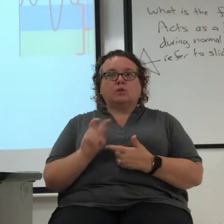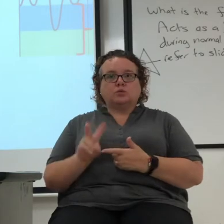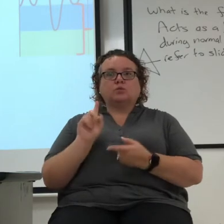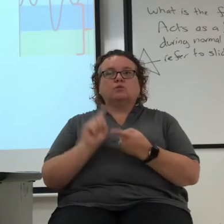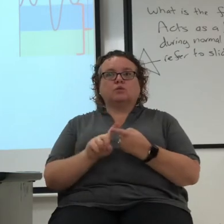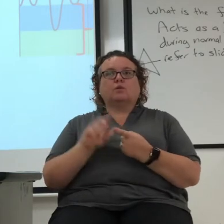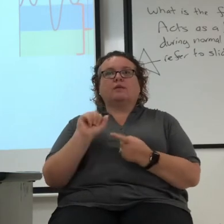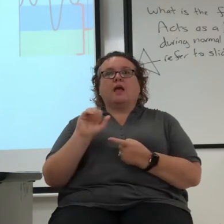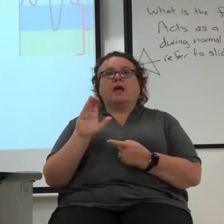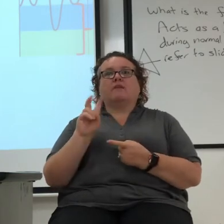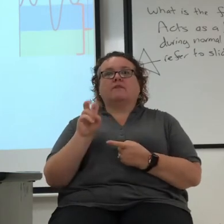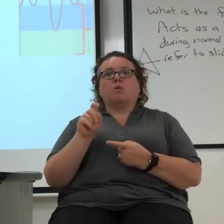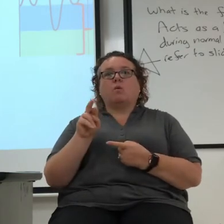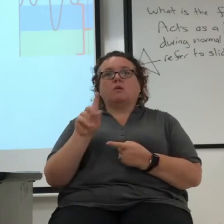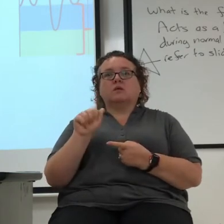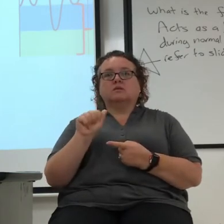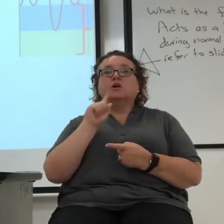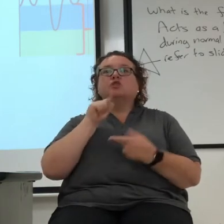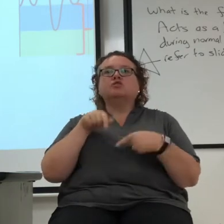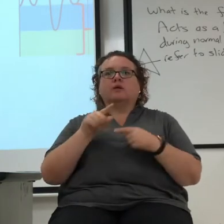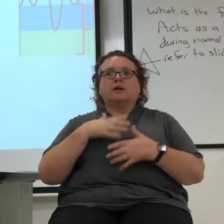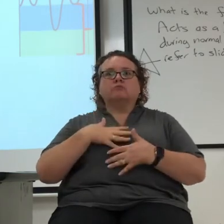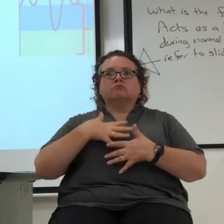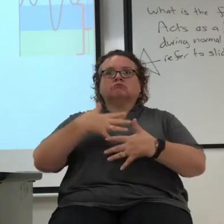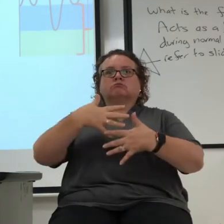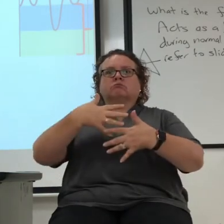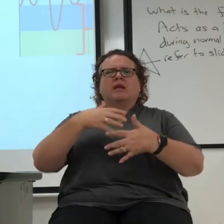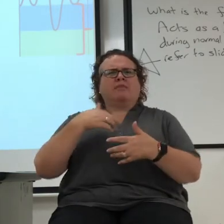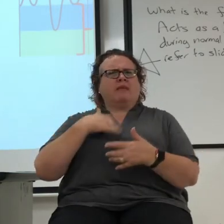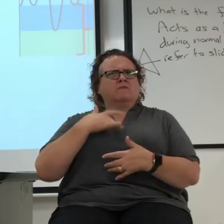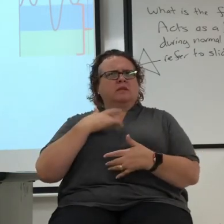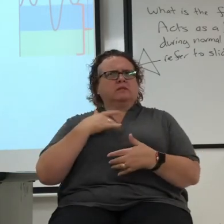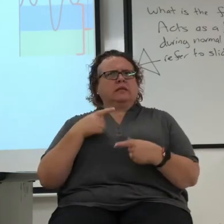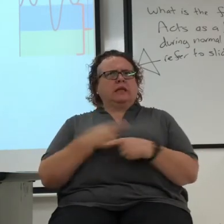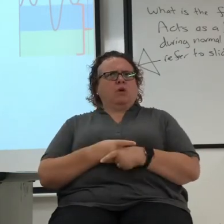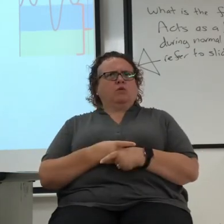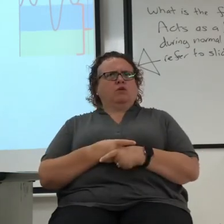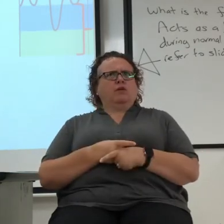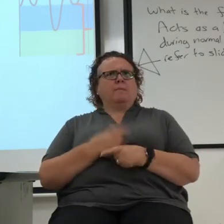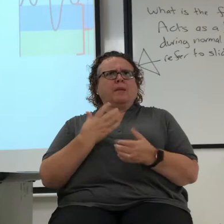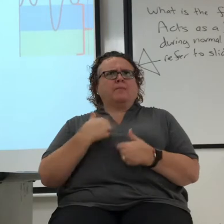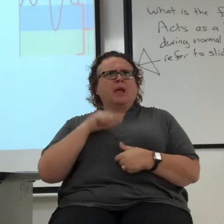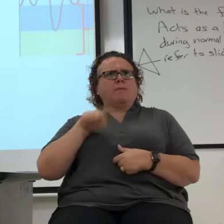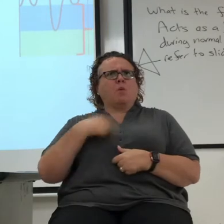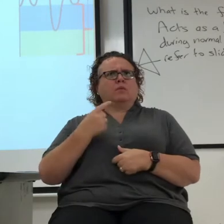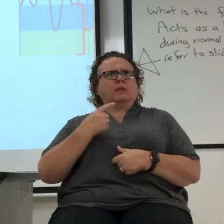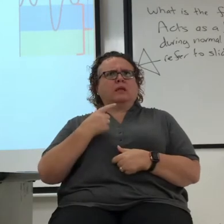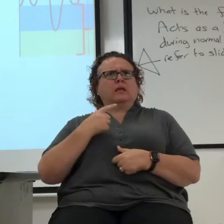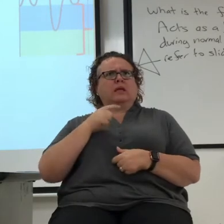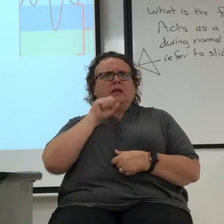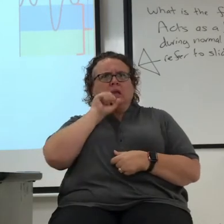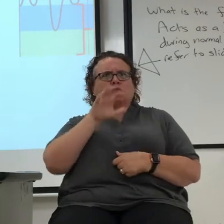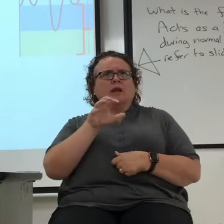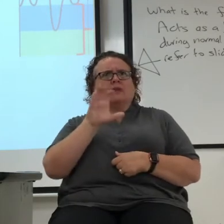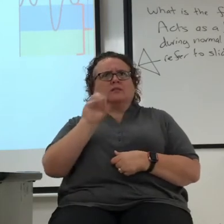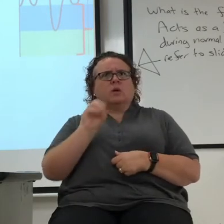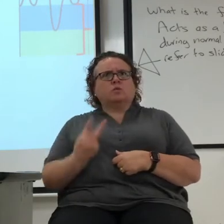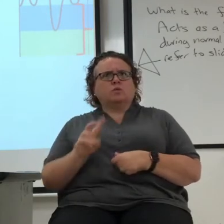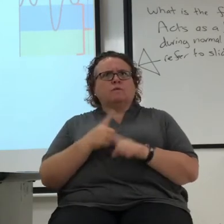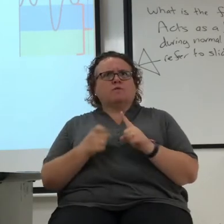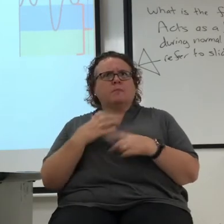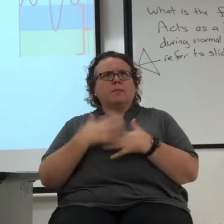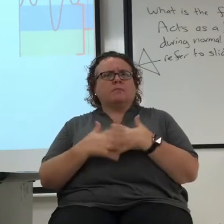the alveolus during a breath in. That might be counterintuitive. You might think you only get rid of CO2 from the